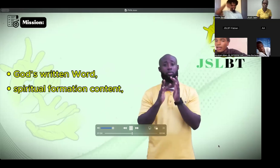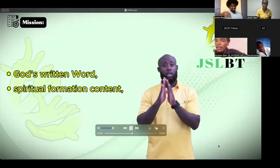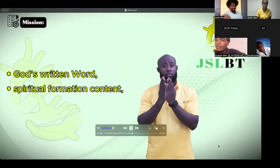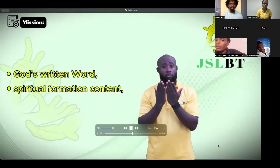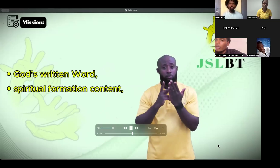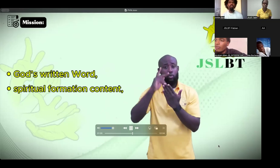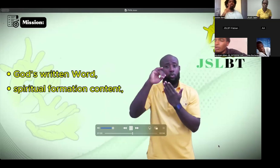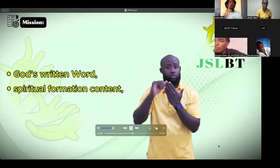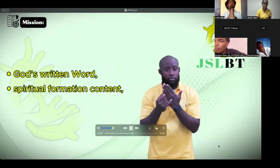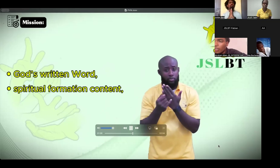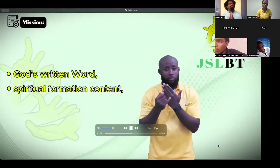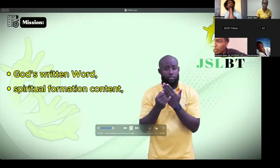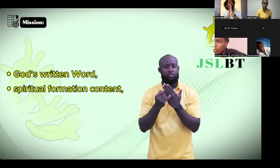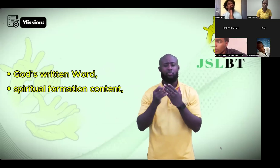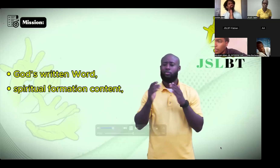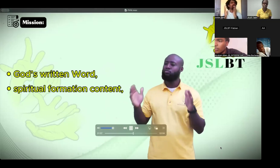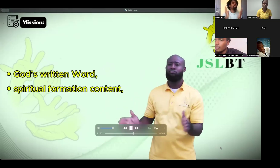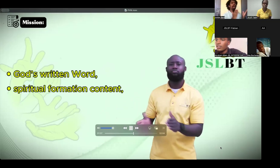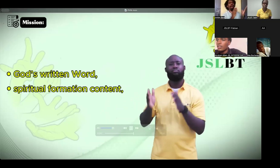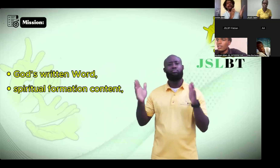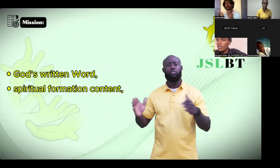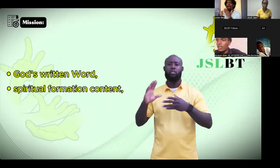and spiritual formation content,